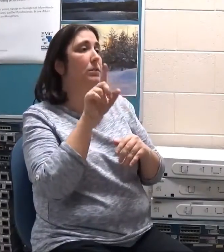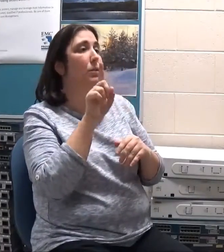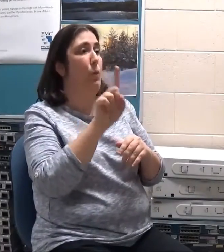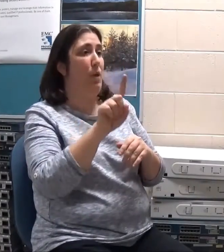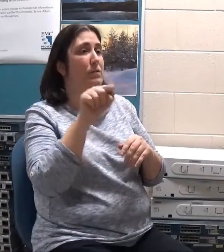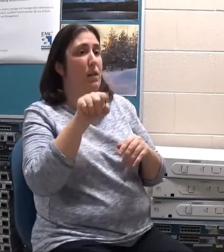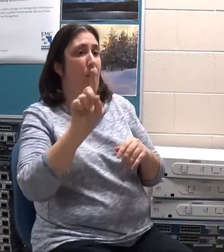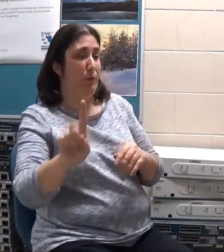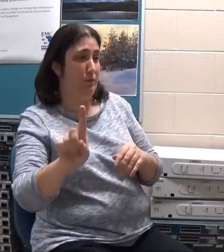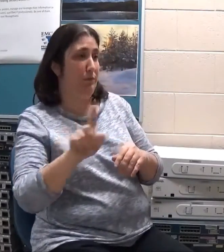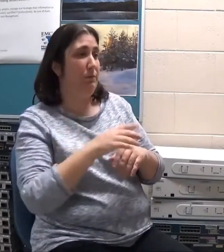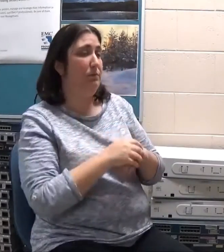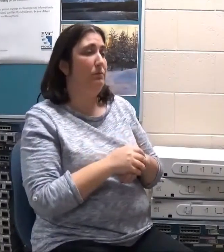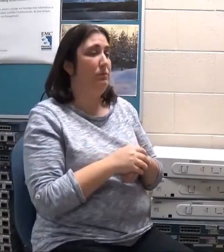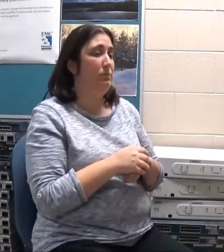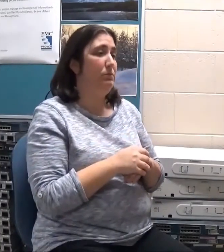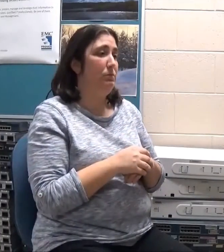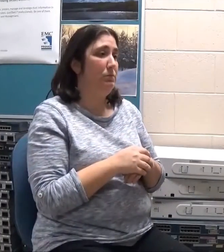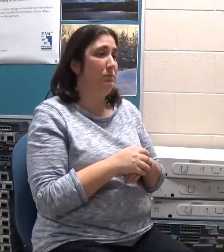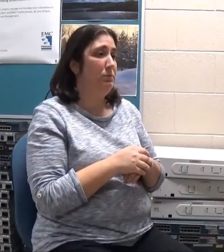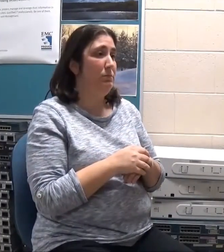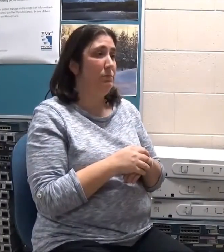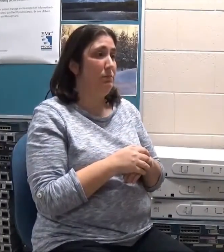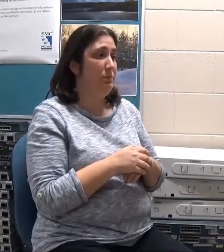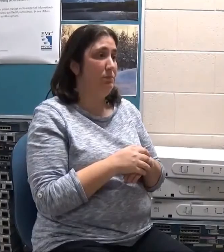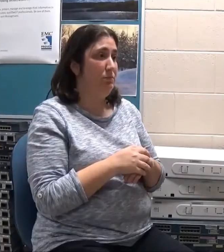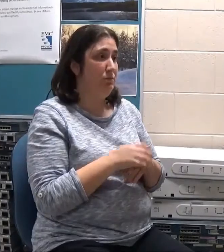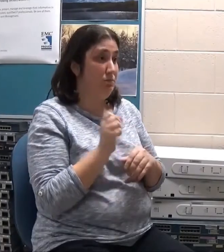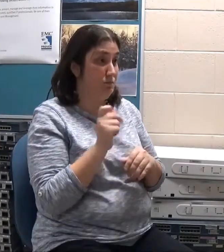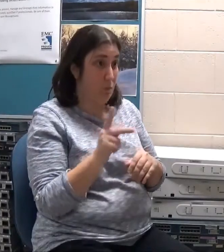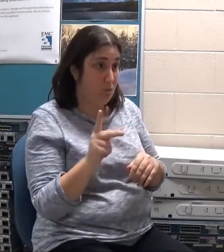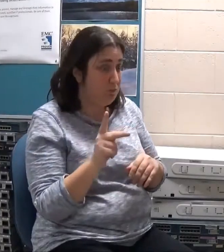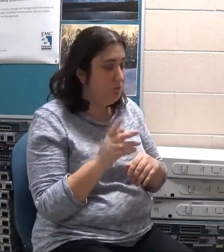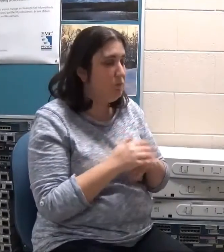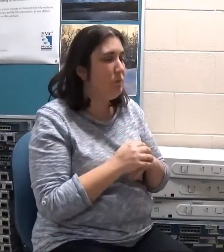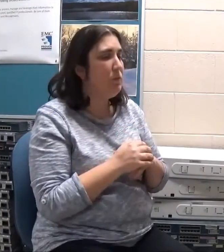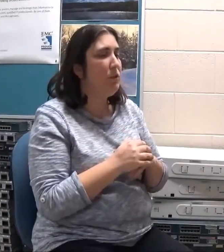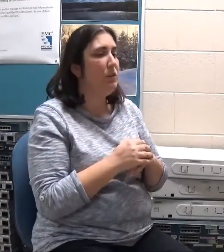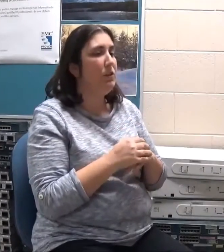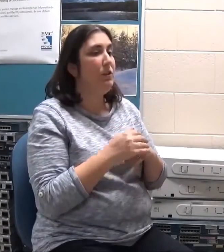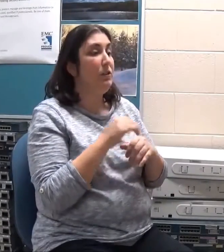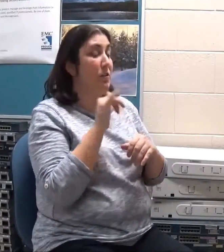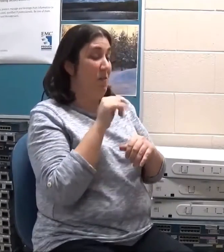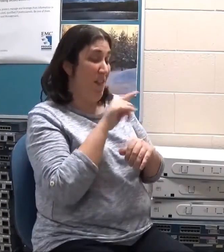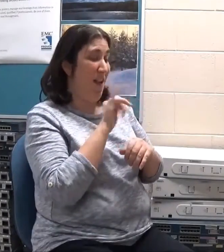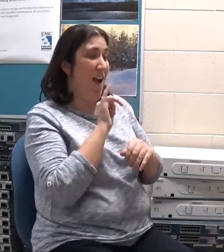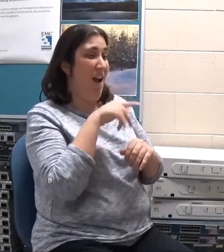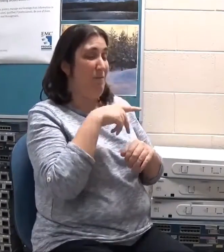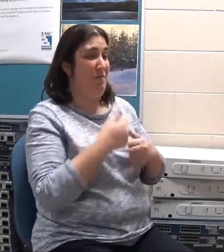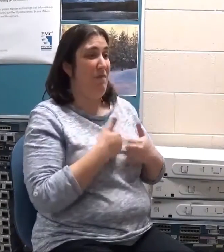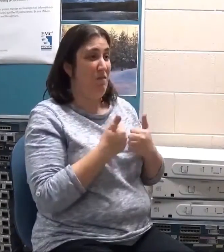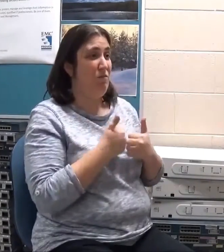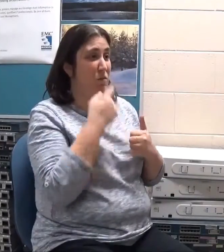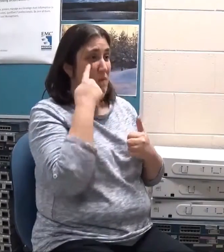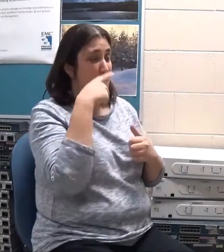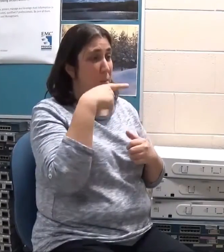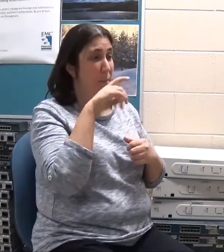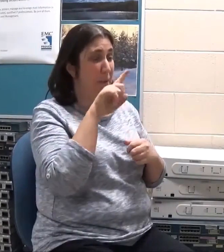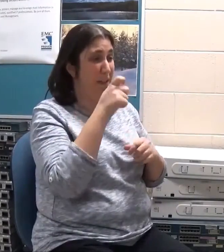192.168.1.1, right? And that would be the IP address for the PIX inside